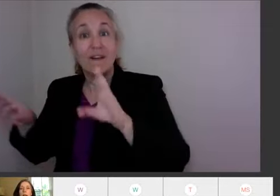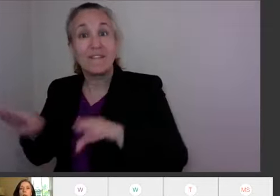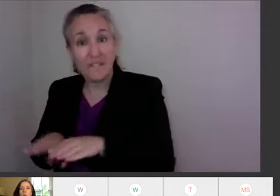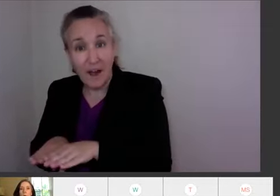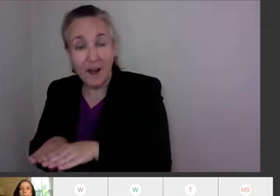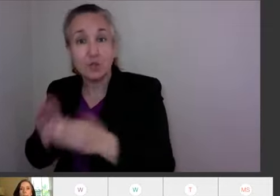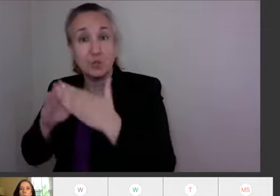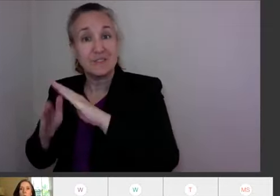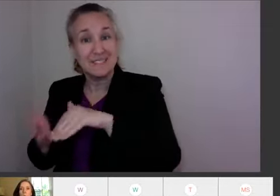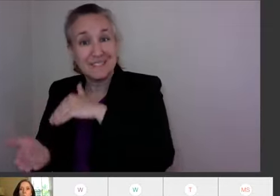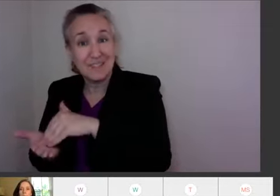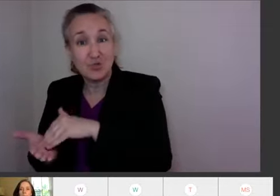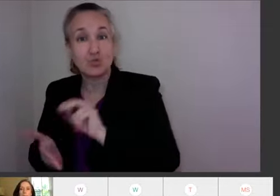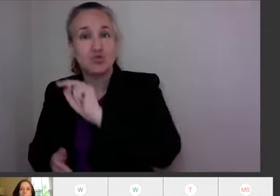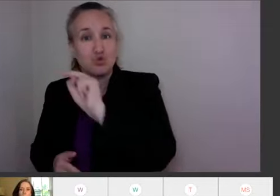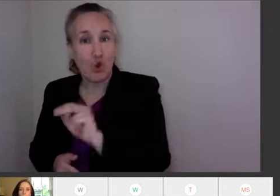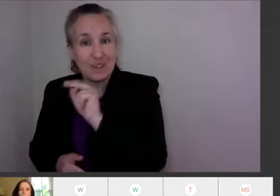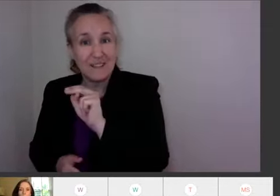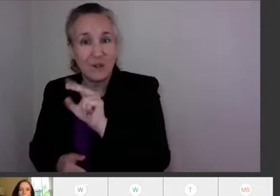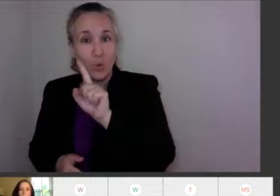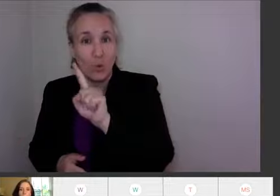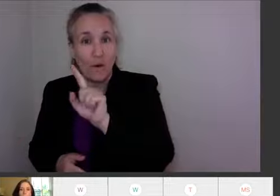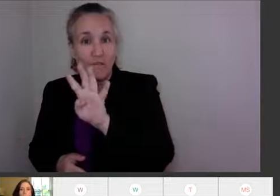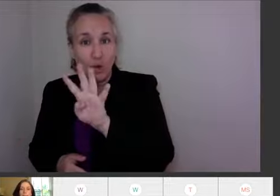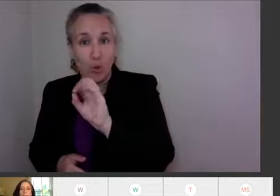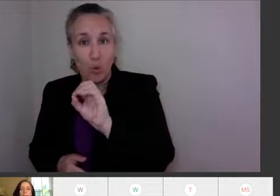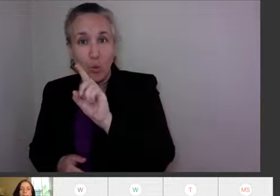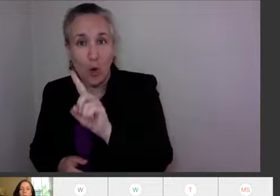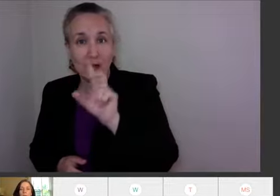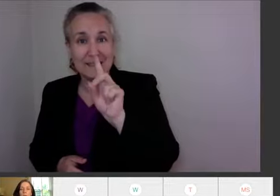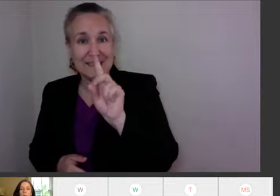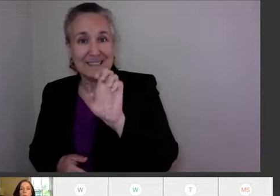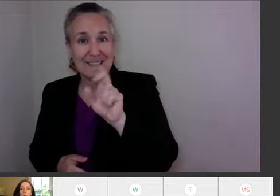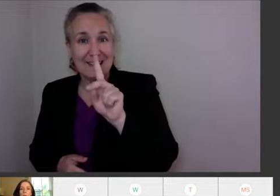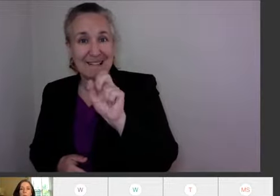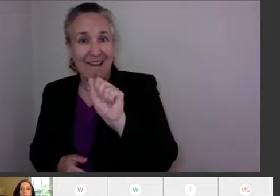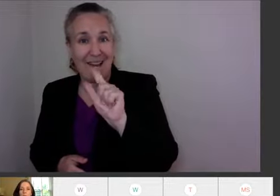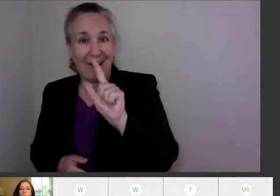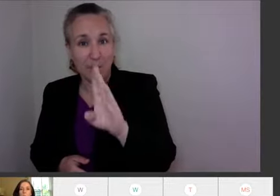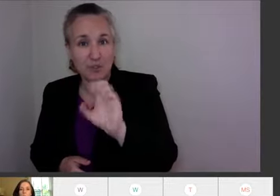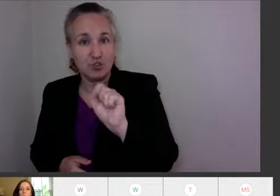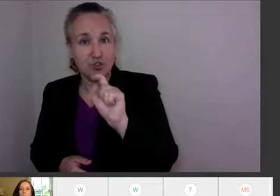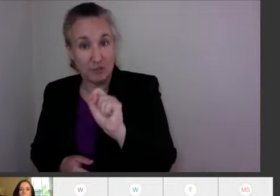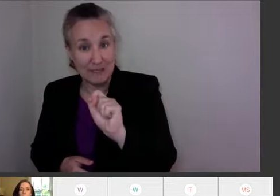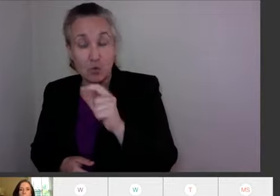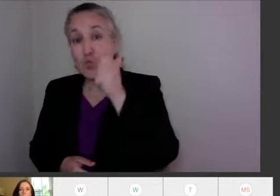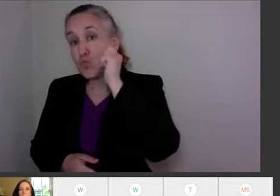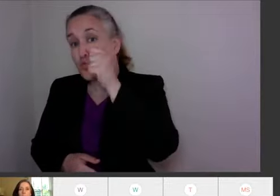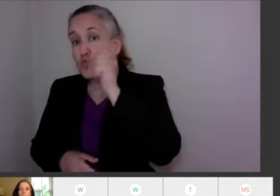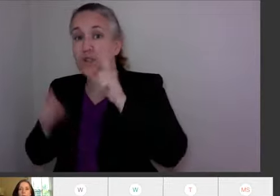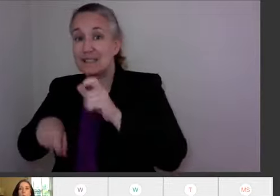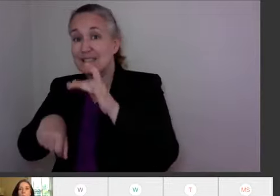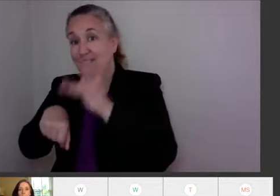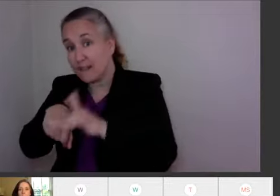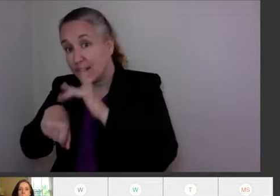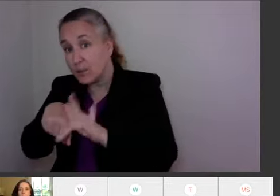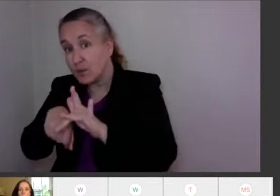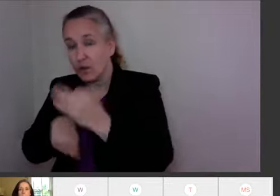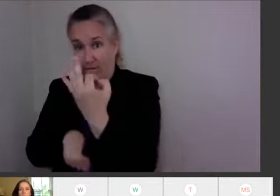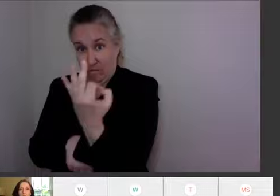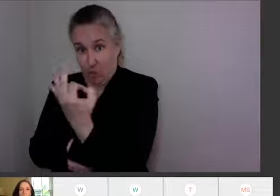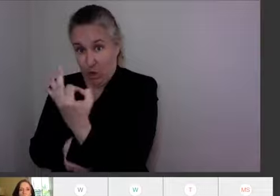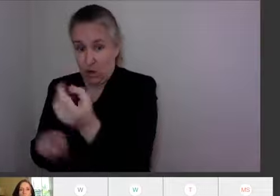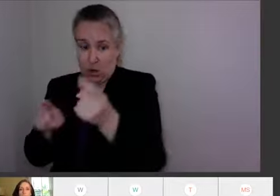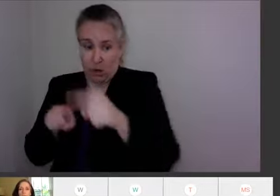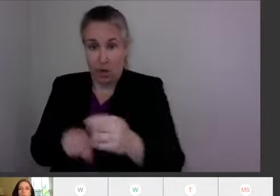Norristown, 1401 DeKalb Street. Testing will be available there tomorrow, Friday, as well as